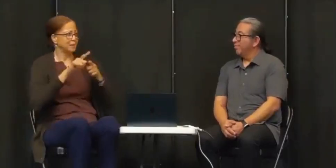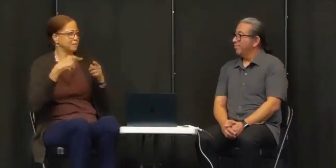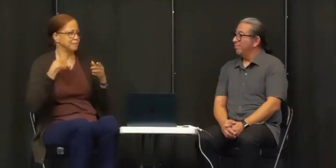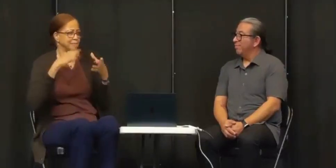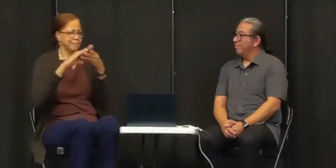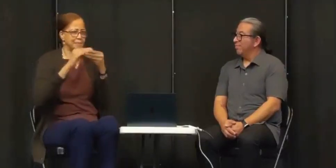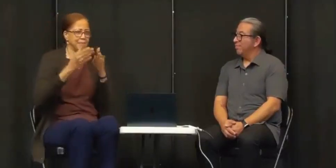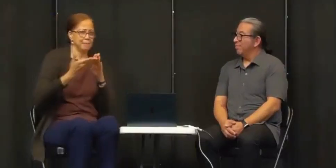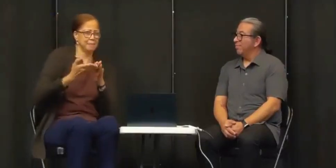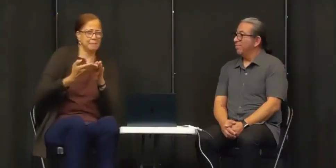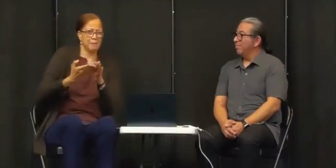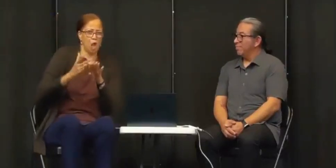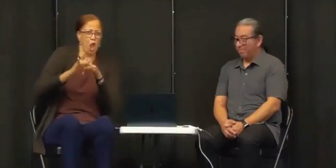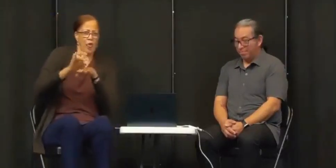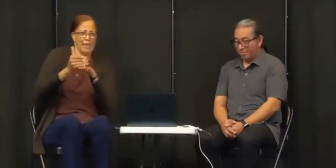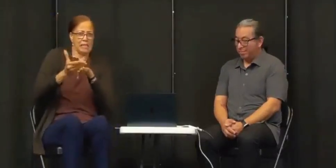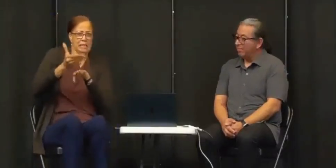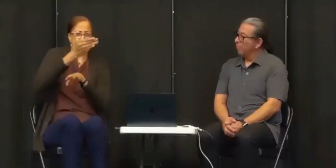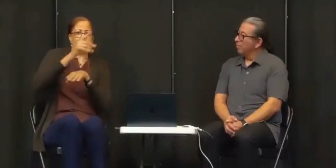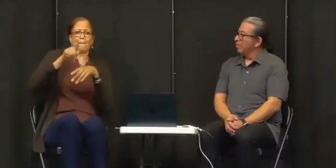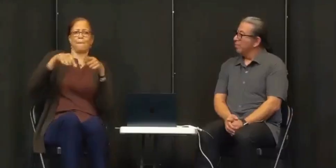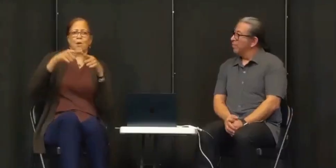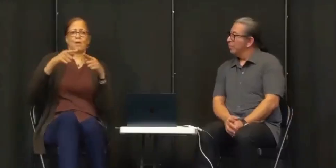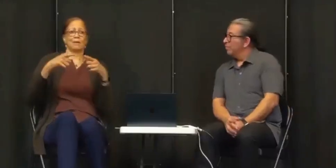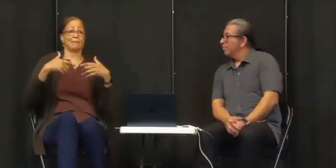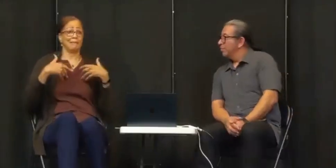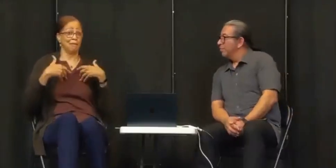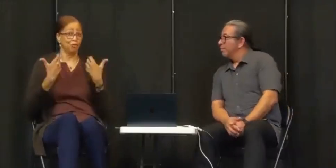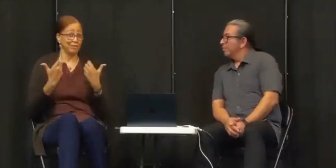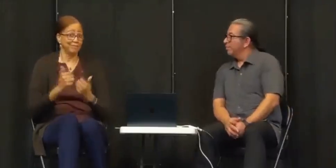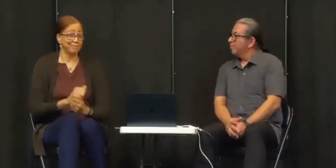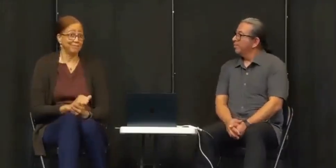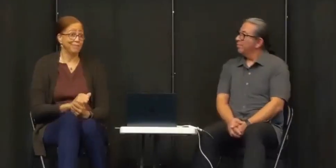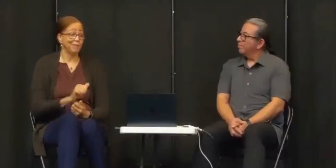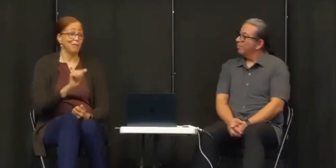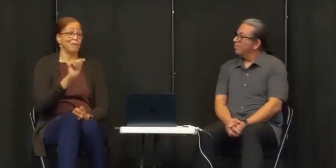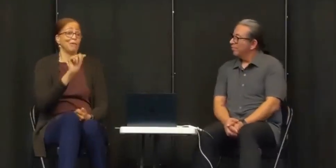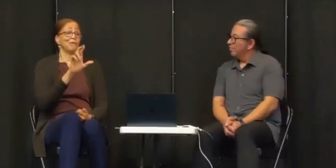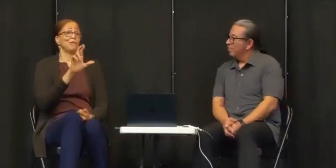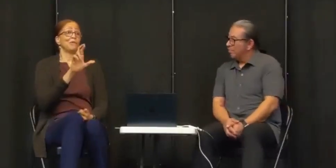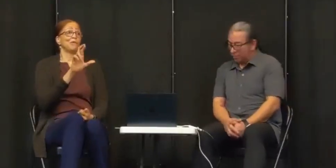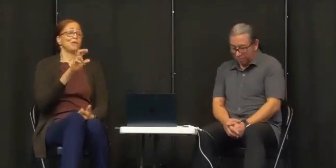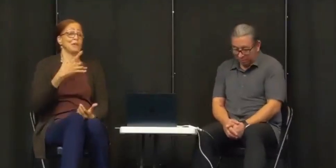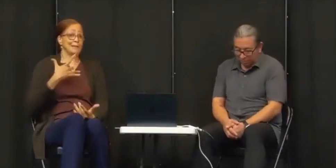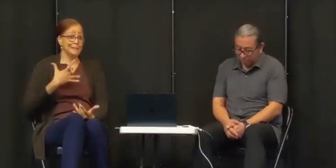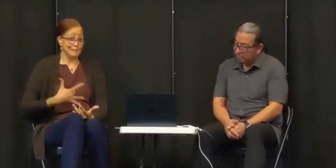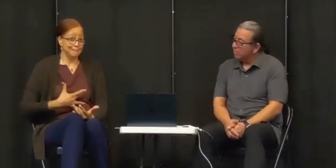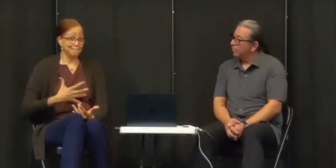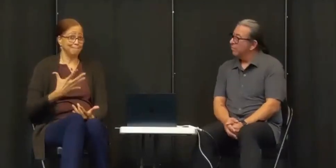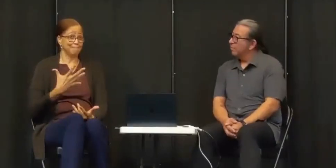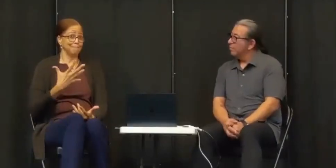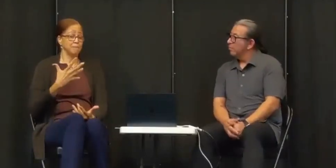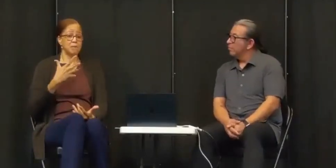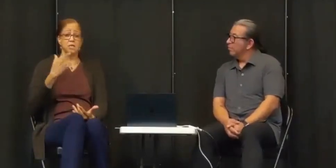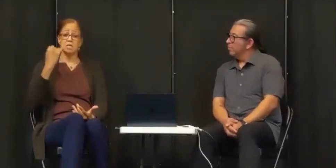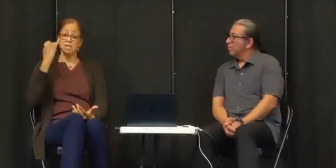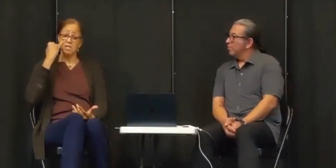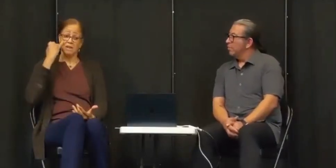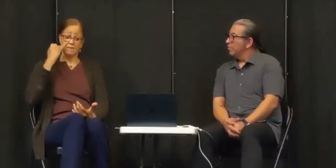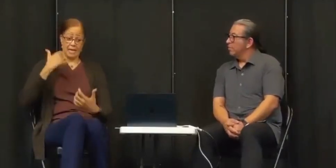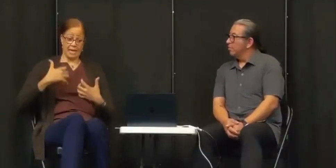your emotions and your emotional health, like we talked about earlier, with anger, right, or